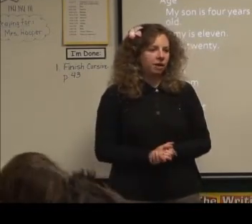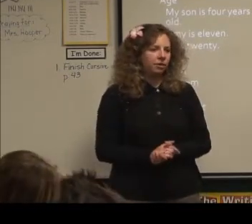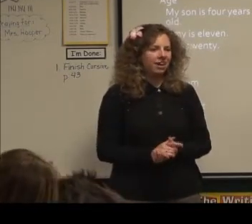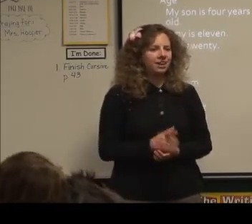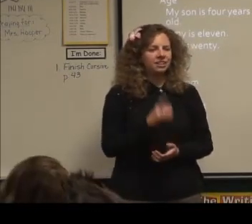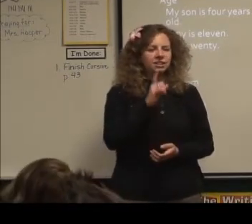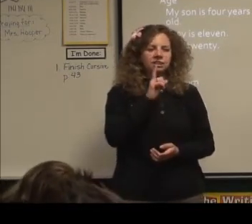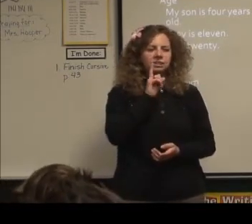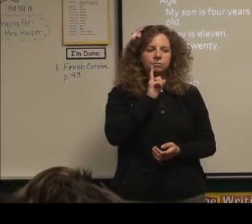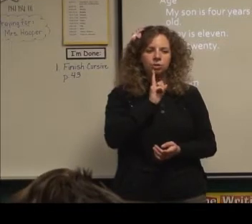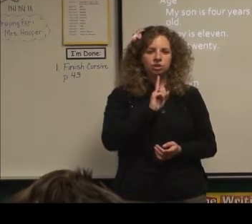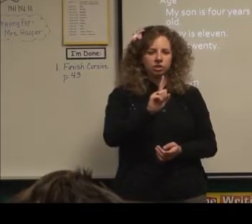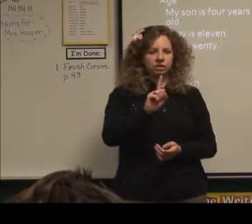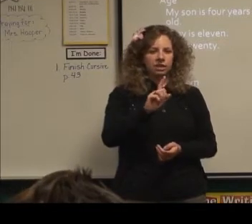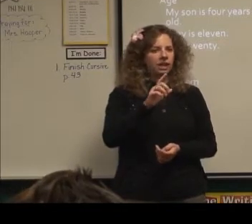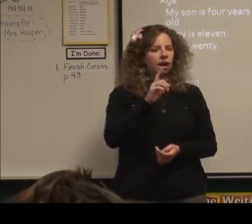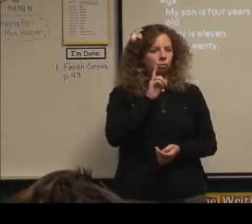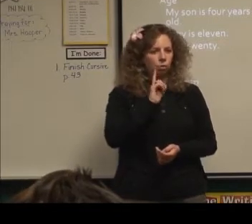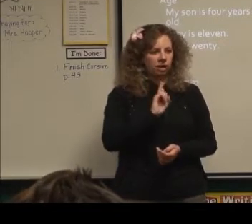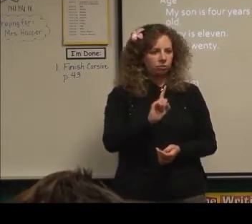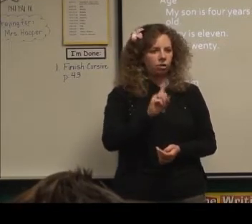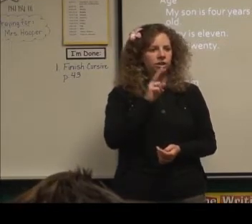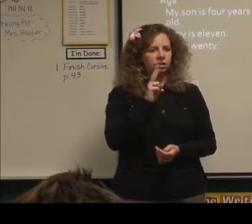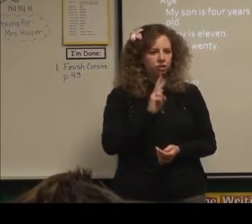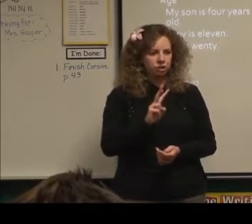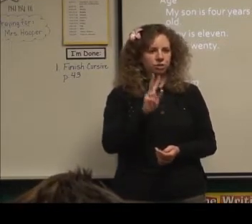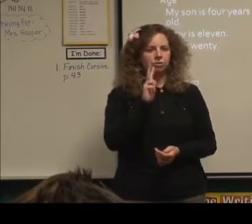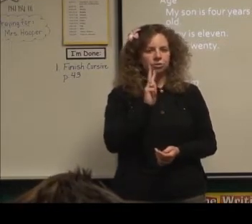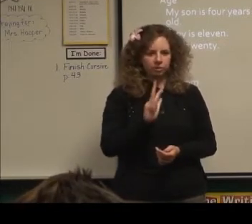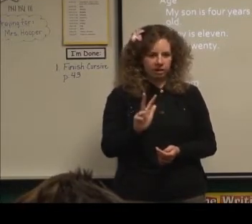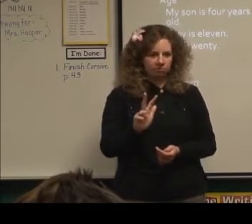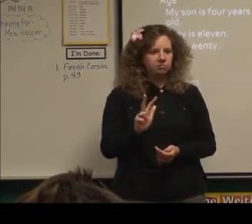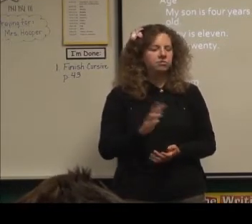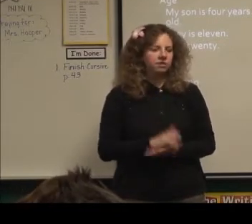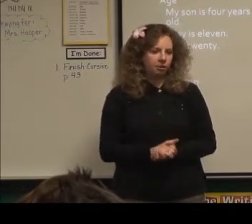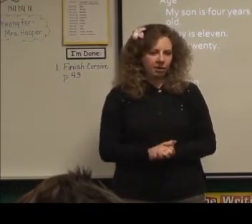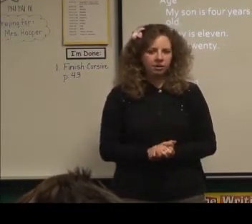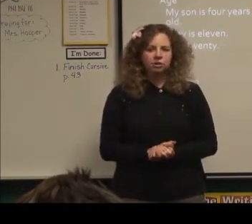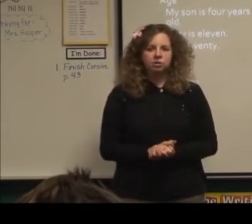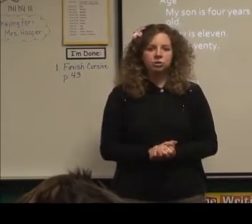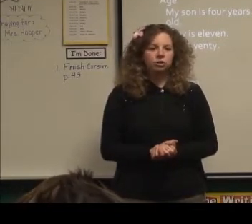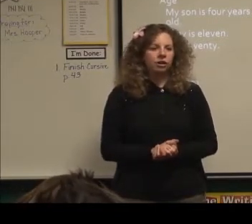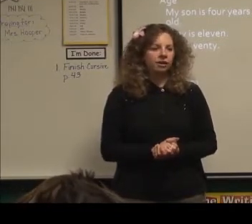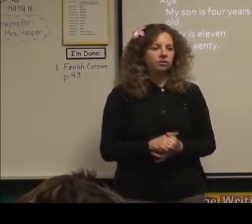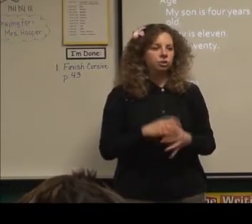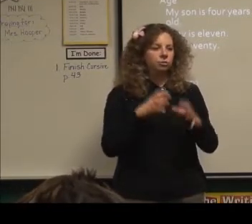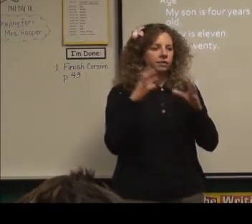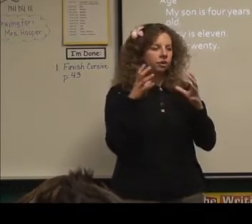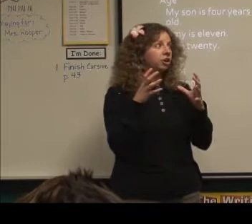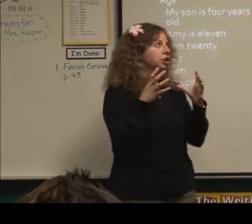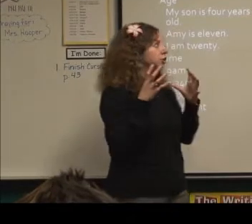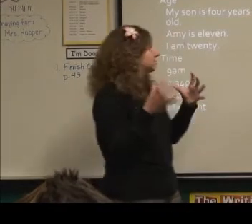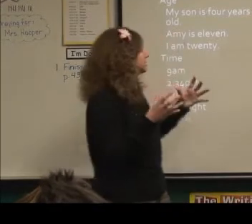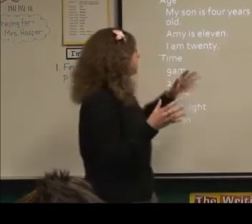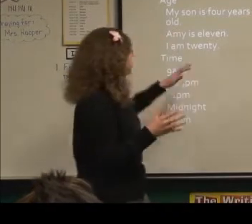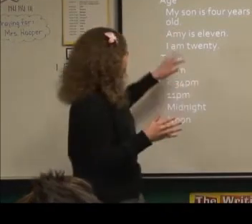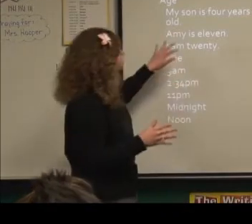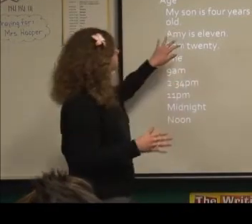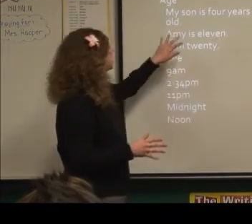that way, and I think this more starts like at 1, 2, 3, that way. So you don't have, so whenever you would say this, like